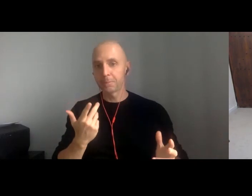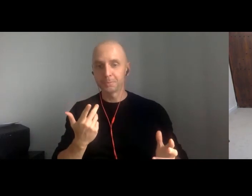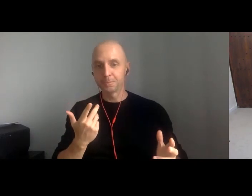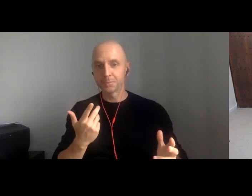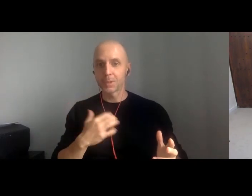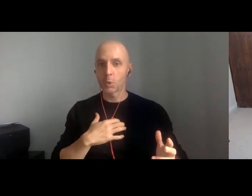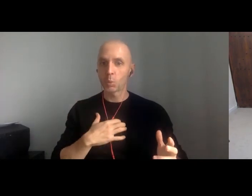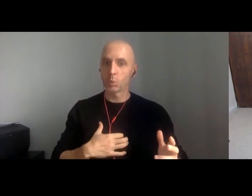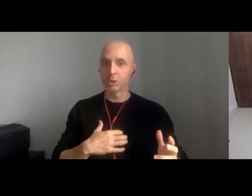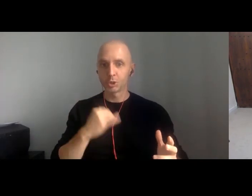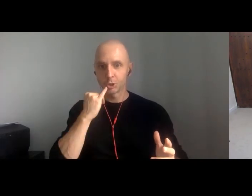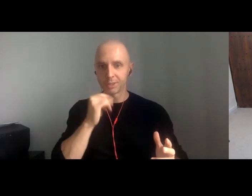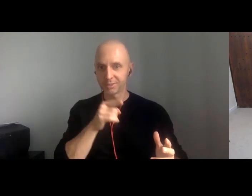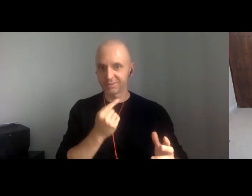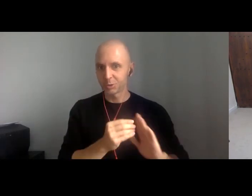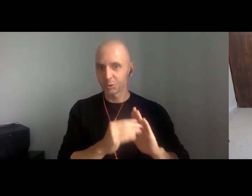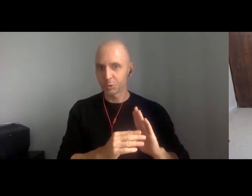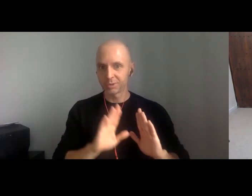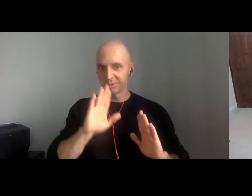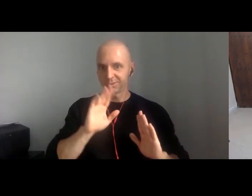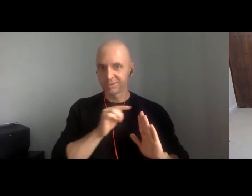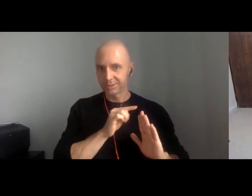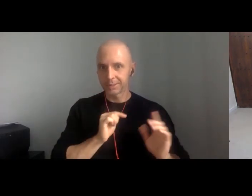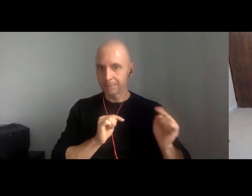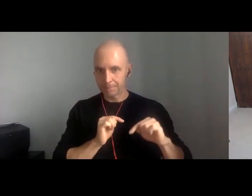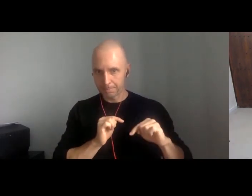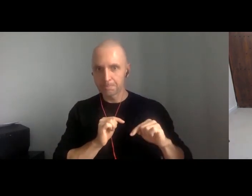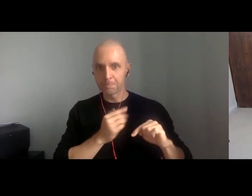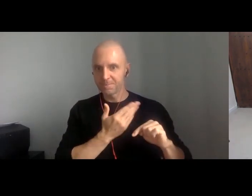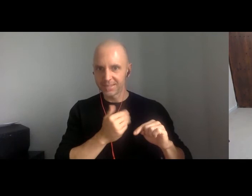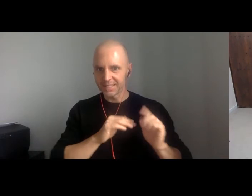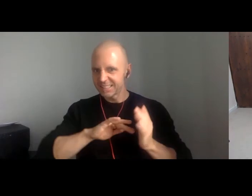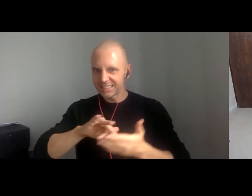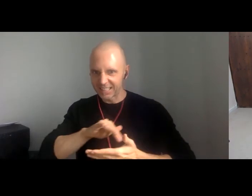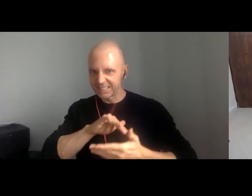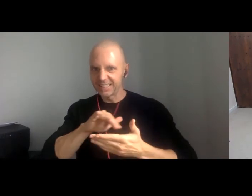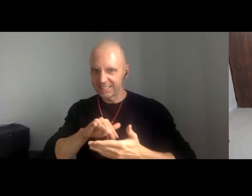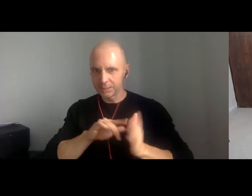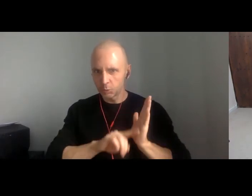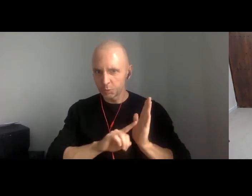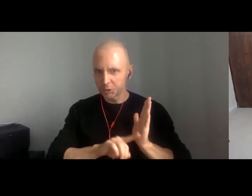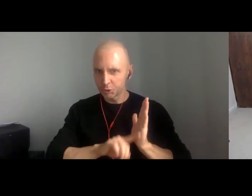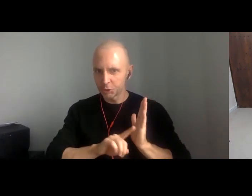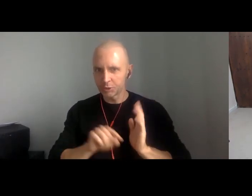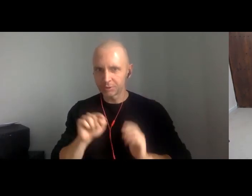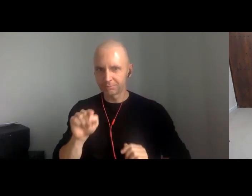understand the benefits of the drainage that they provide for the estate, which must have some